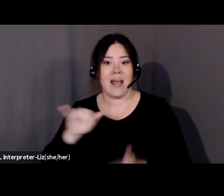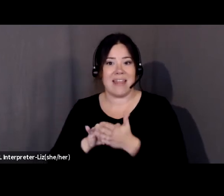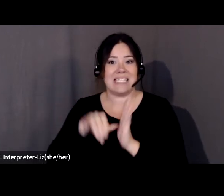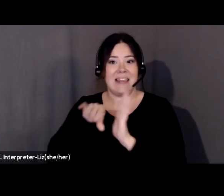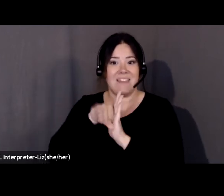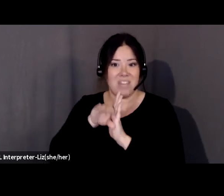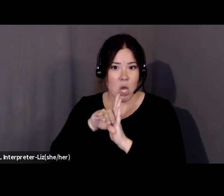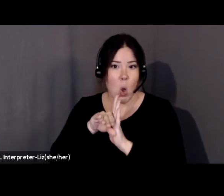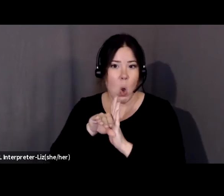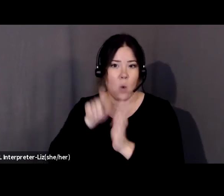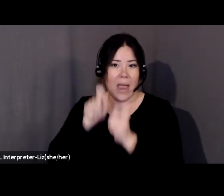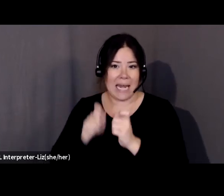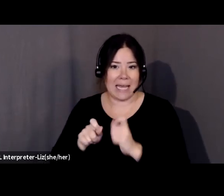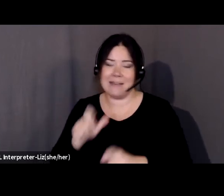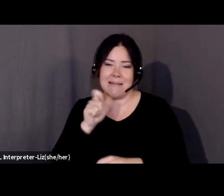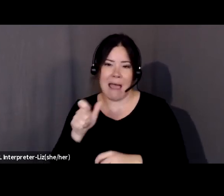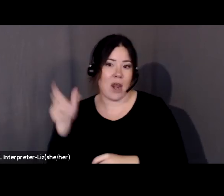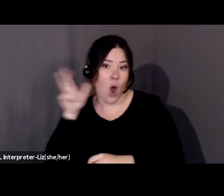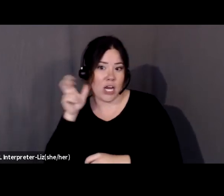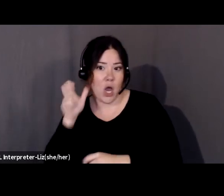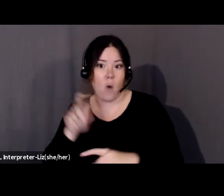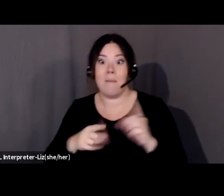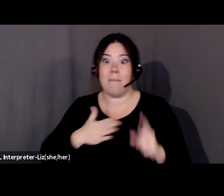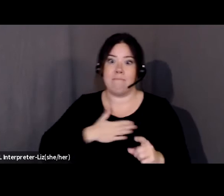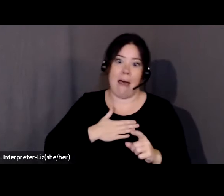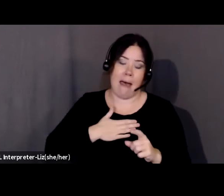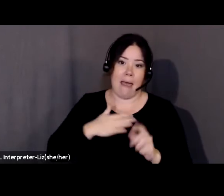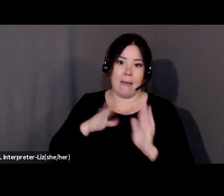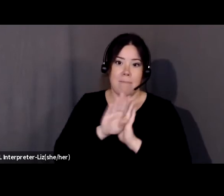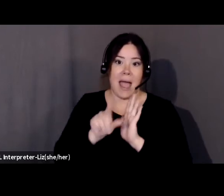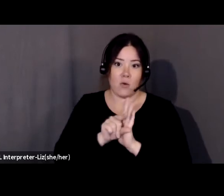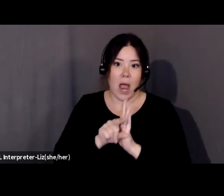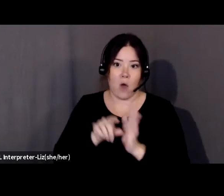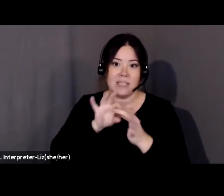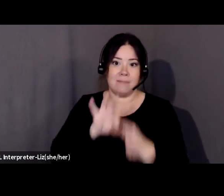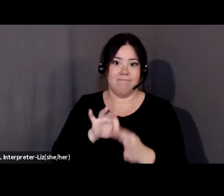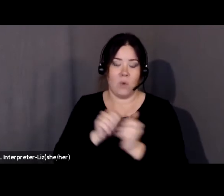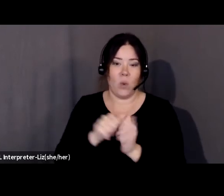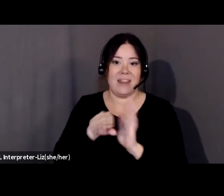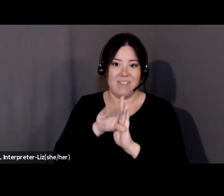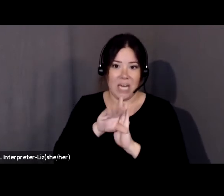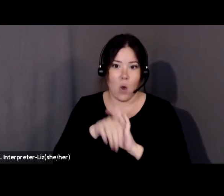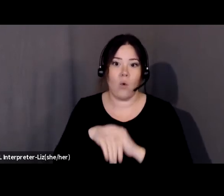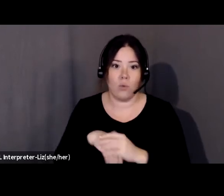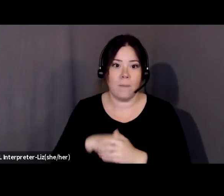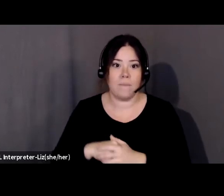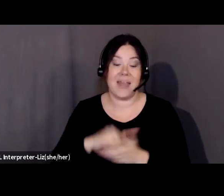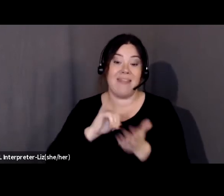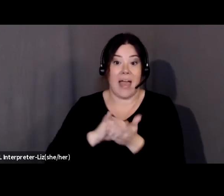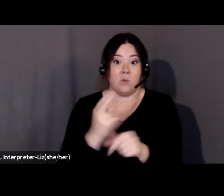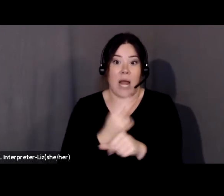of my background, it's what I'm most familiar with, and it's what I have. So that's what I've been using to, again, cut down costs.